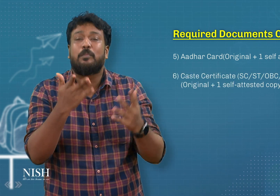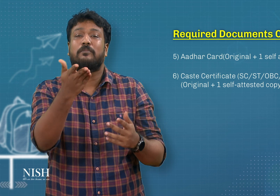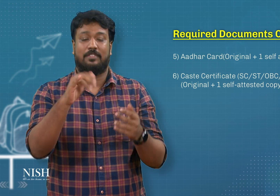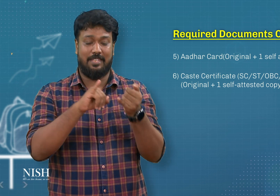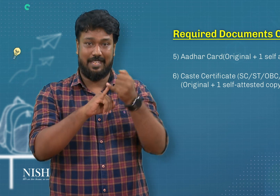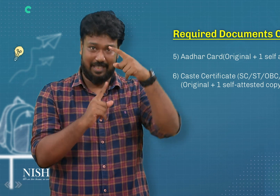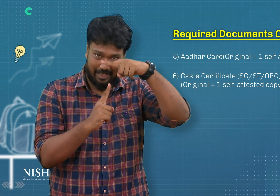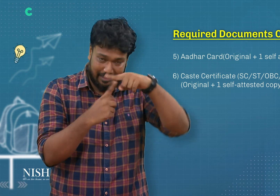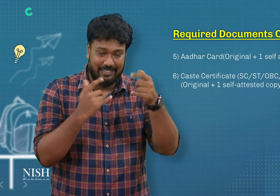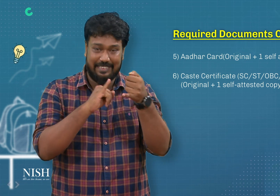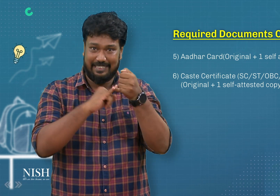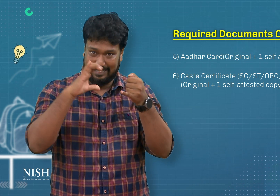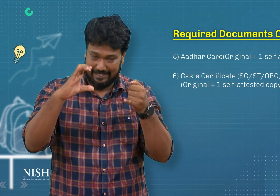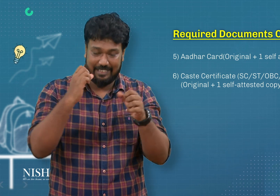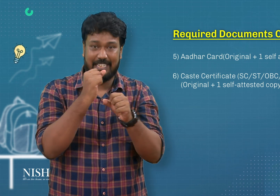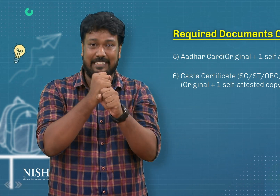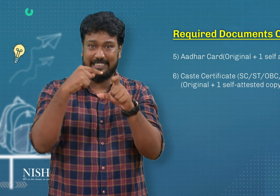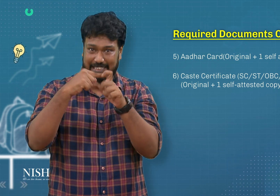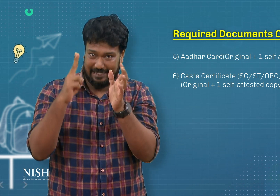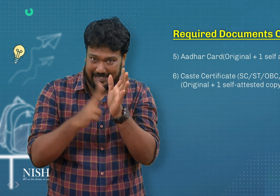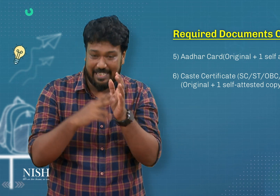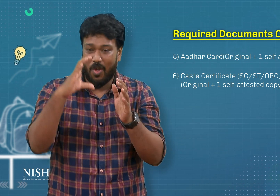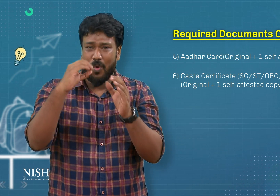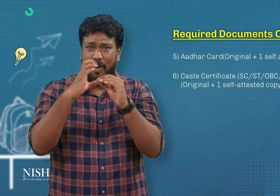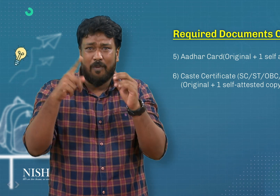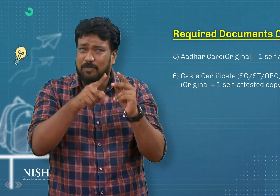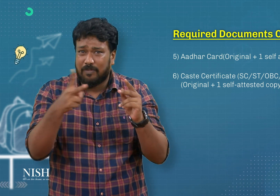OEC, original plus 1 self-attested copy.